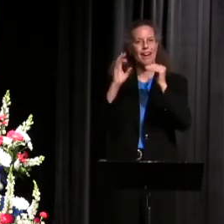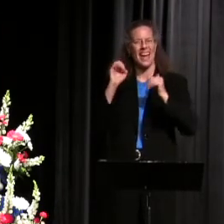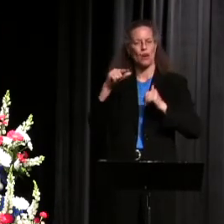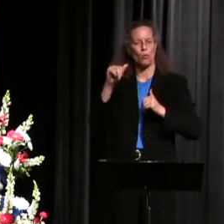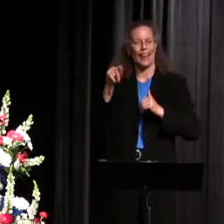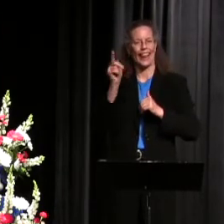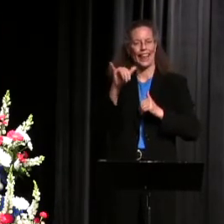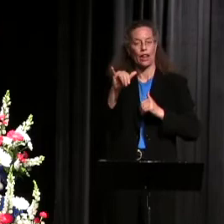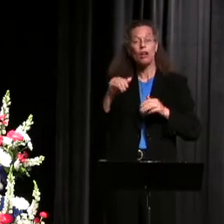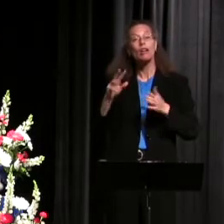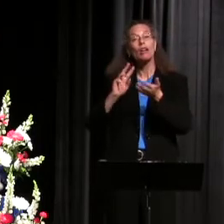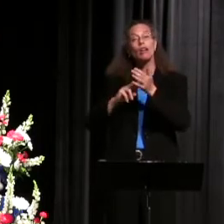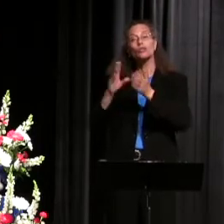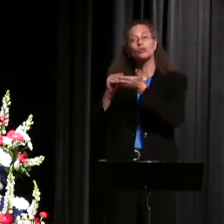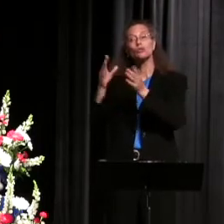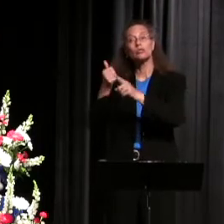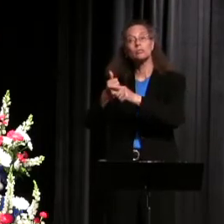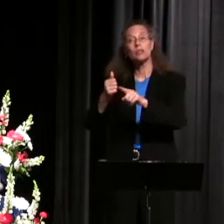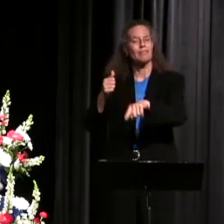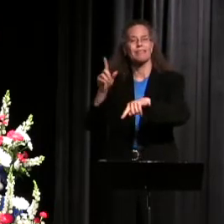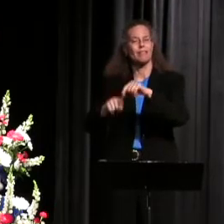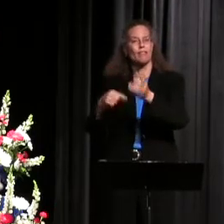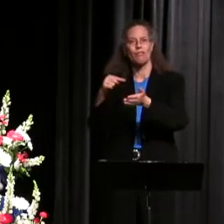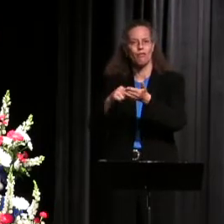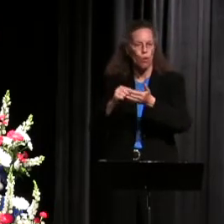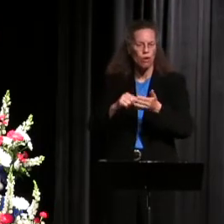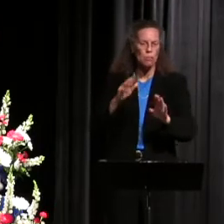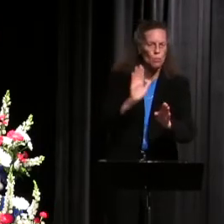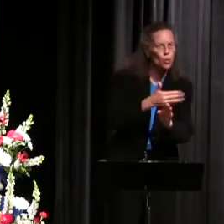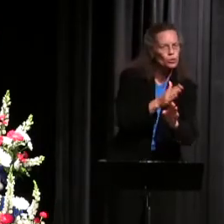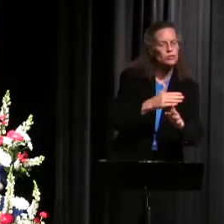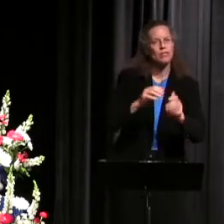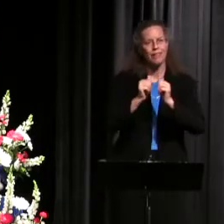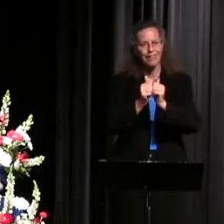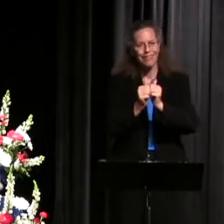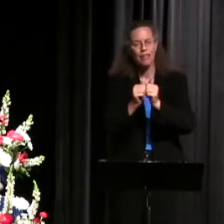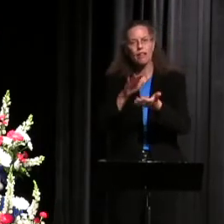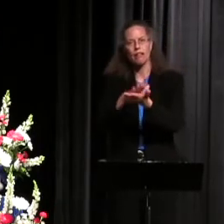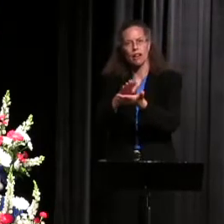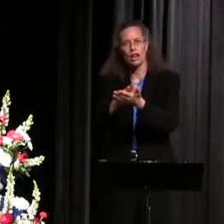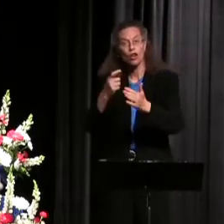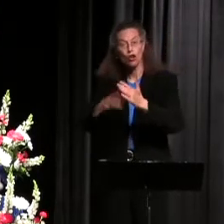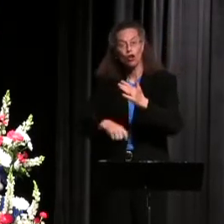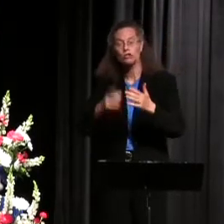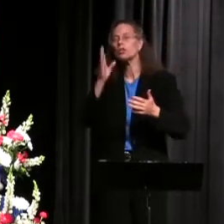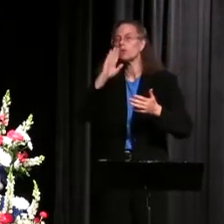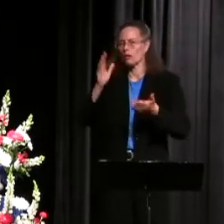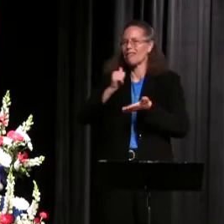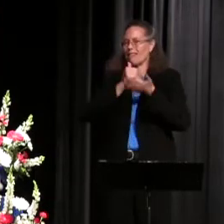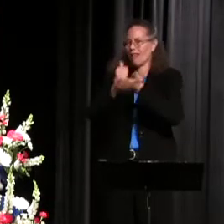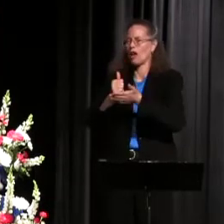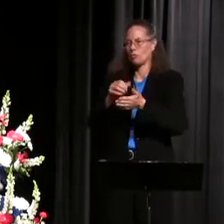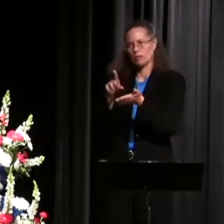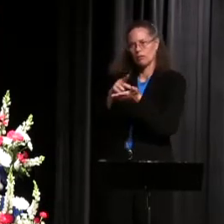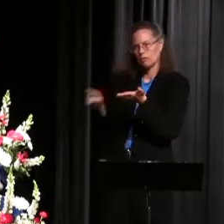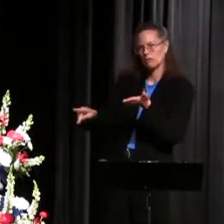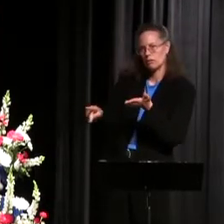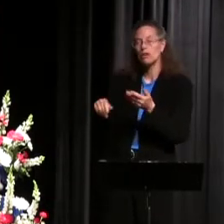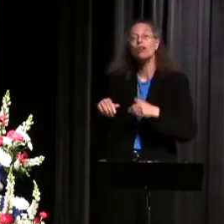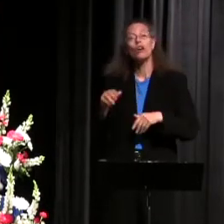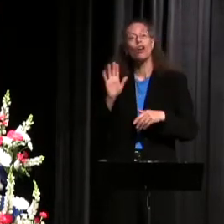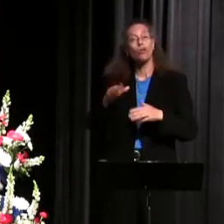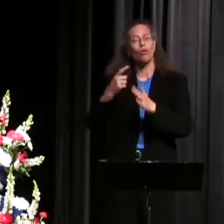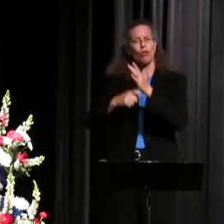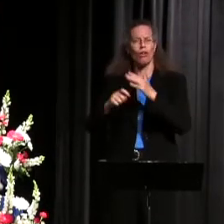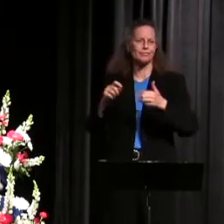that students who cannot afford specific musical, athletic, or academic costs will be helped by the TOPS Fund. These costs